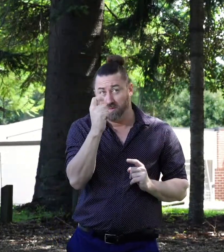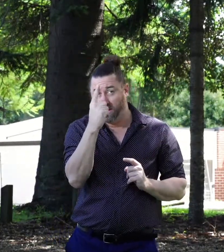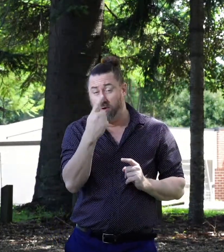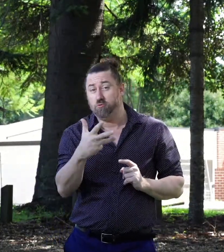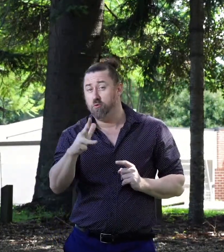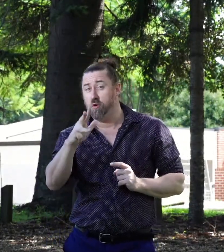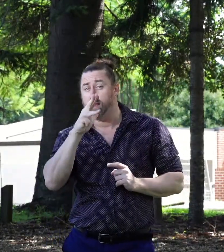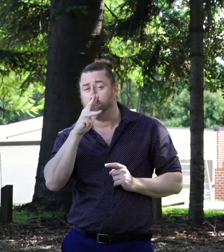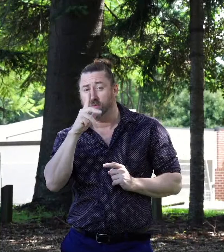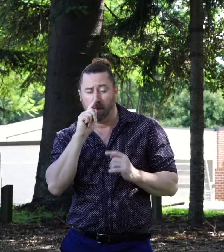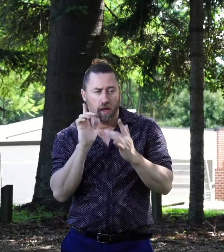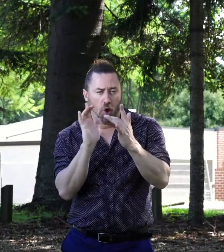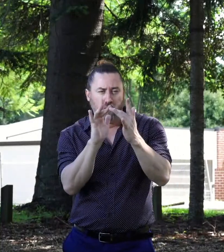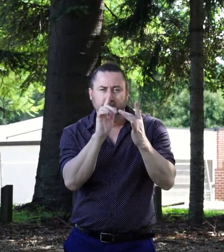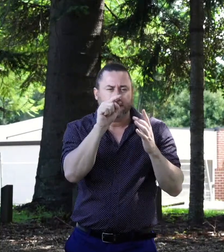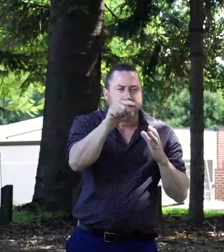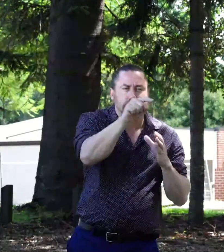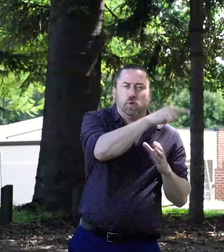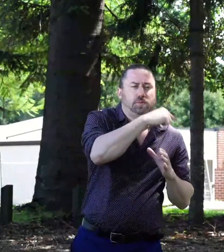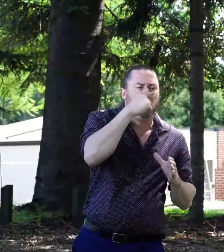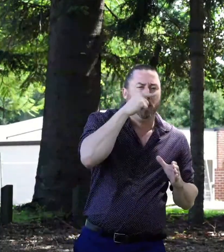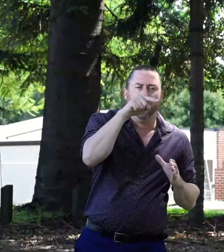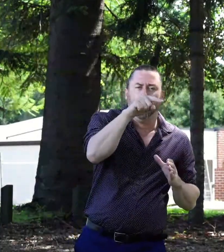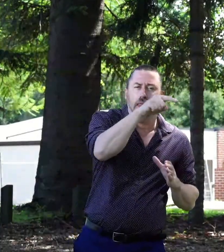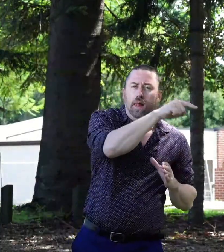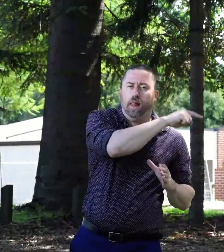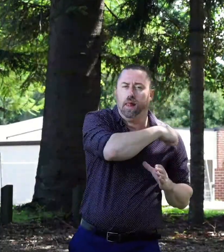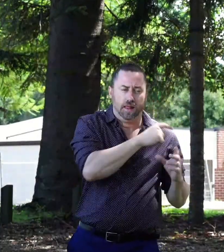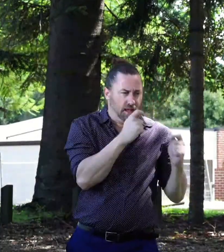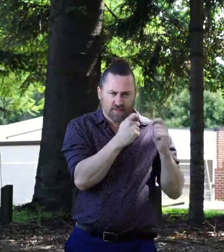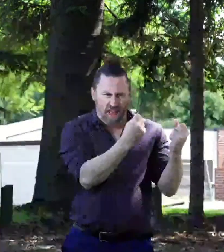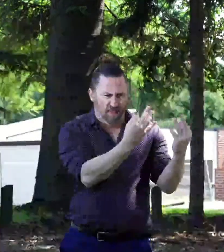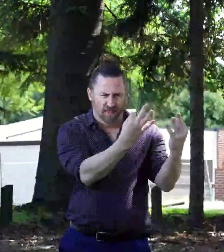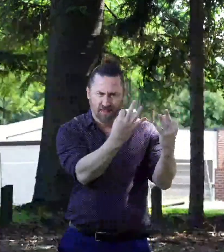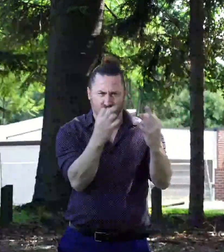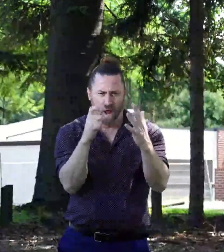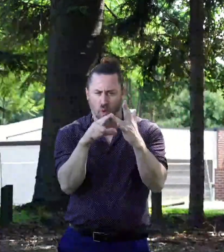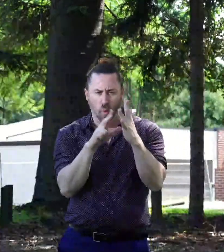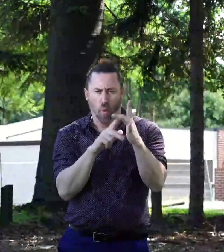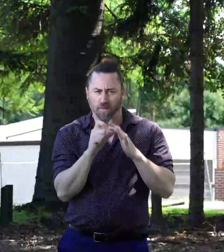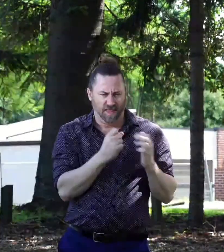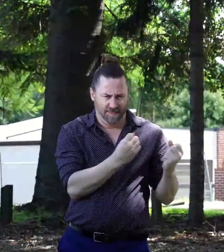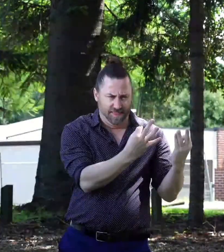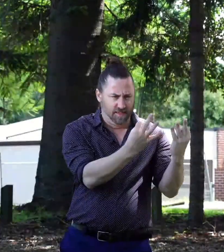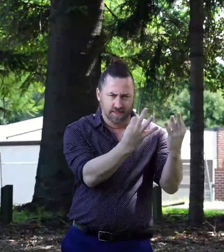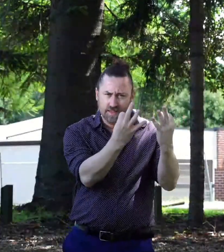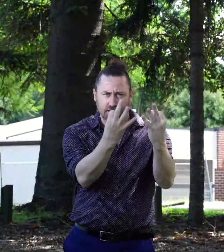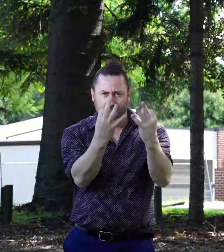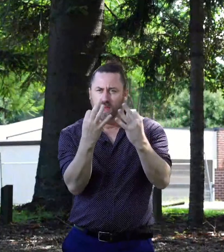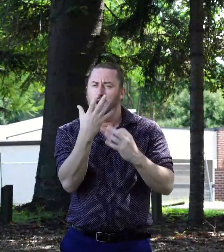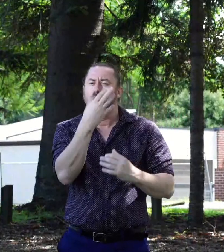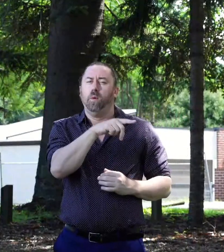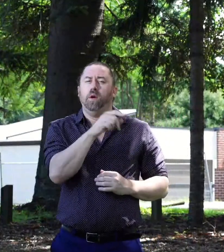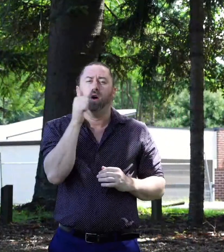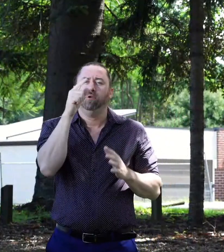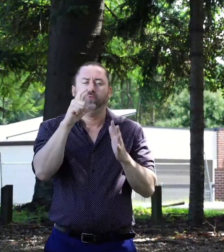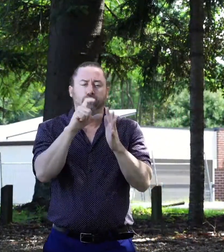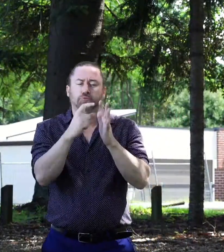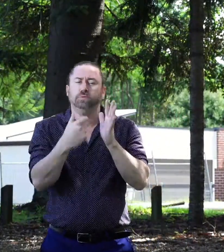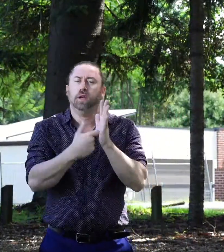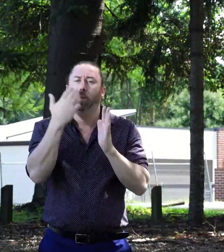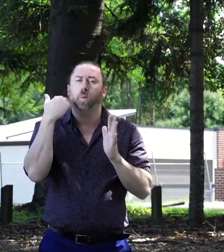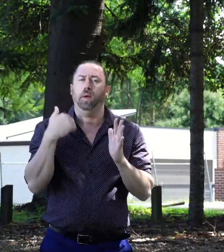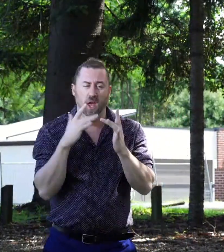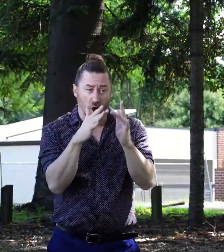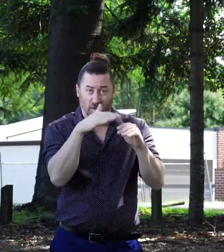900 contacts, and all of those were tested negative. Those are the contacts of the healthcare